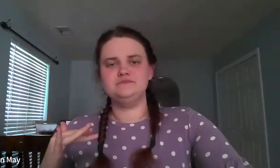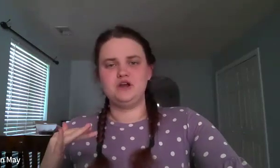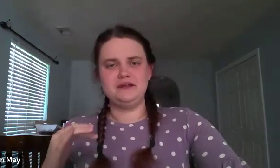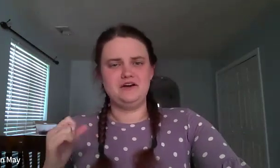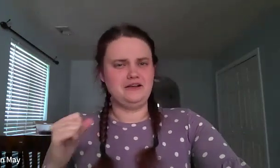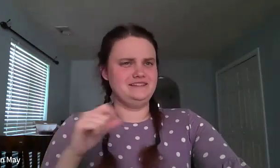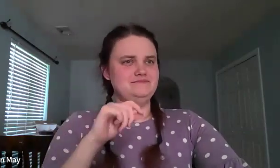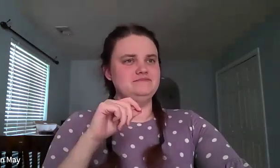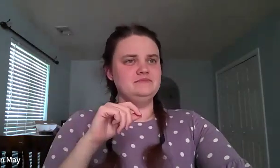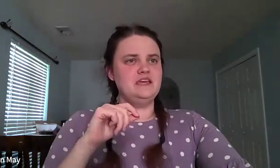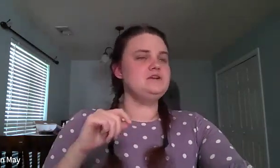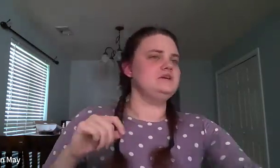Sorry, my dog, he's Henry.